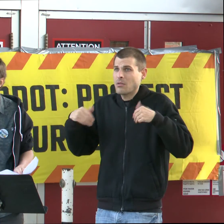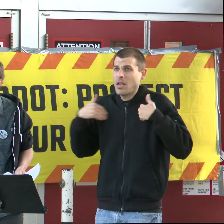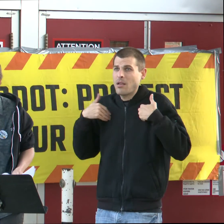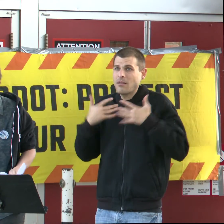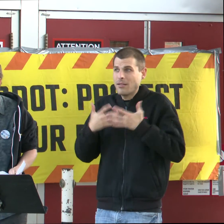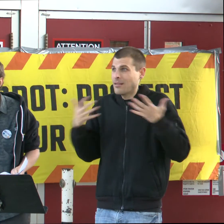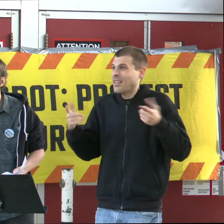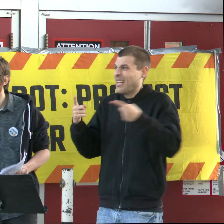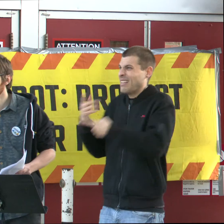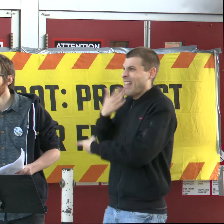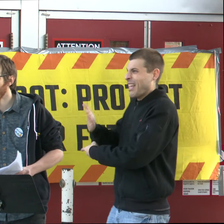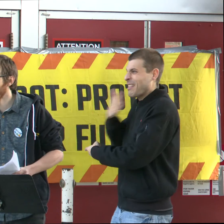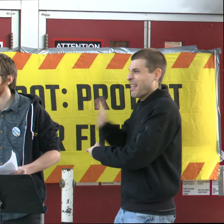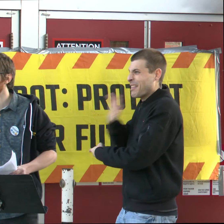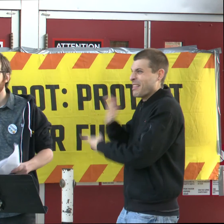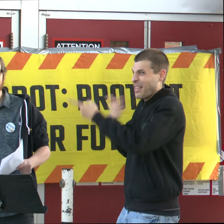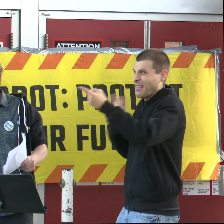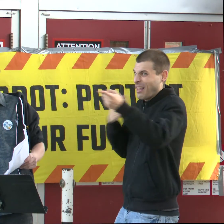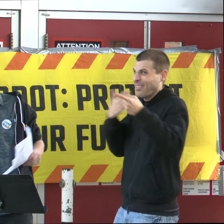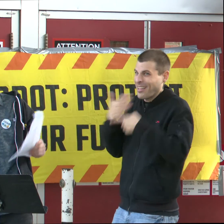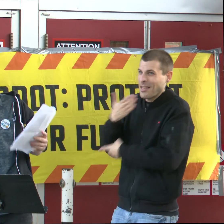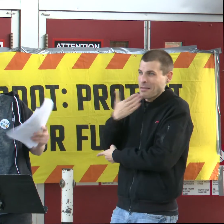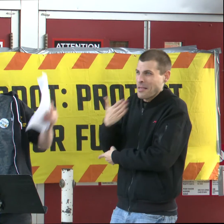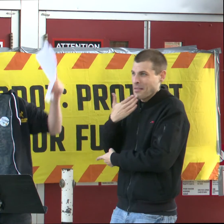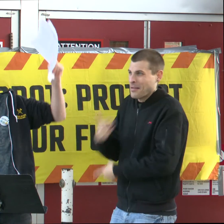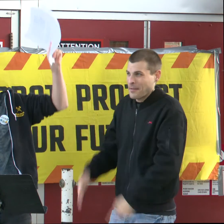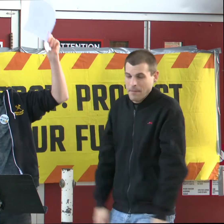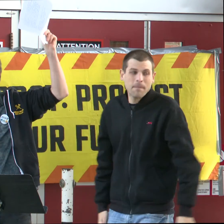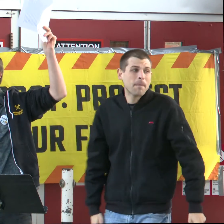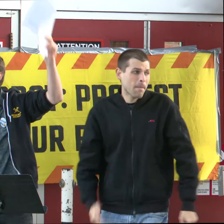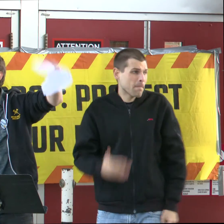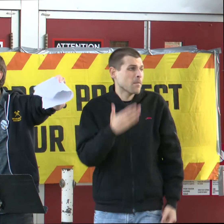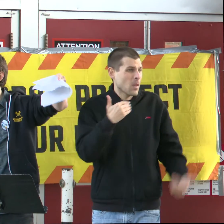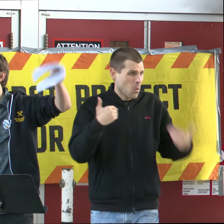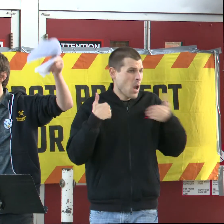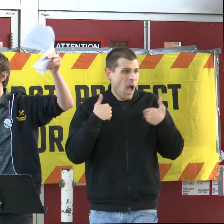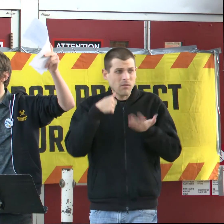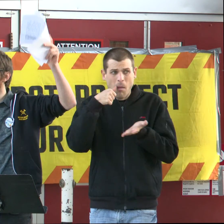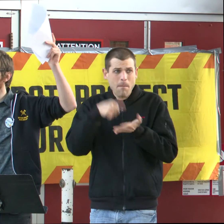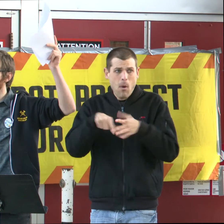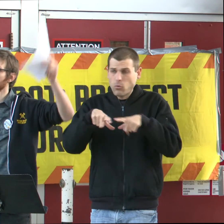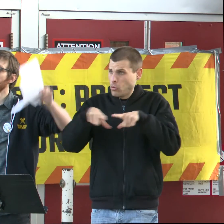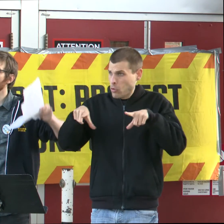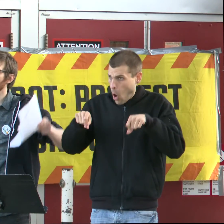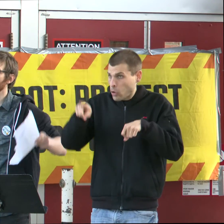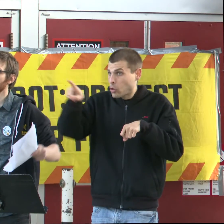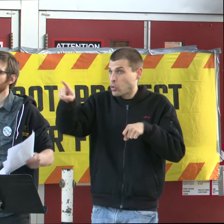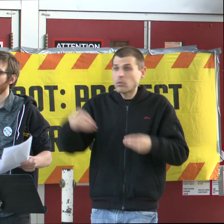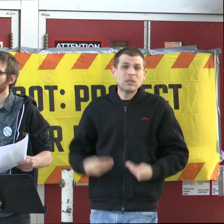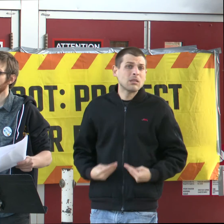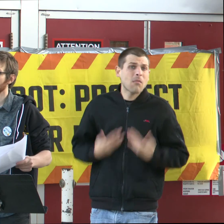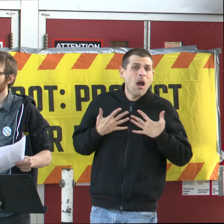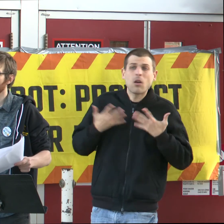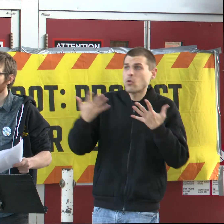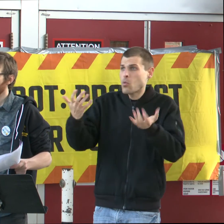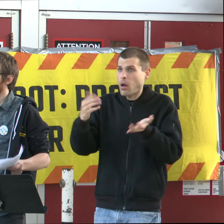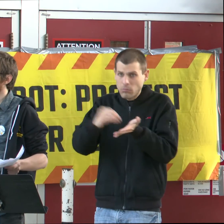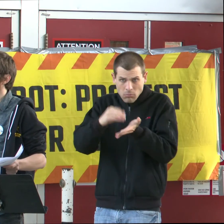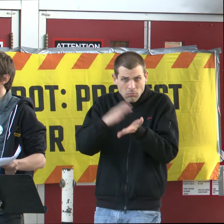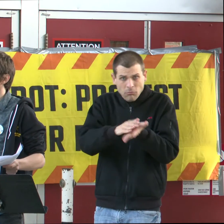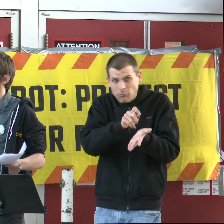more. Thank you, Mary. We have a couple more postcards. If you felt inspired by something that happened here